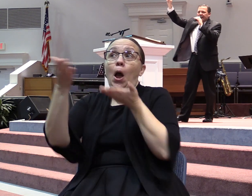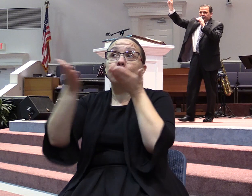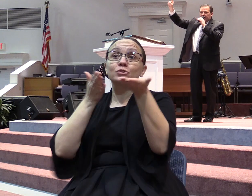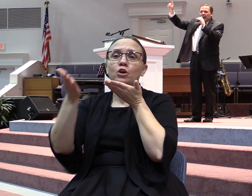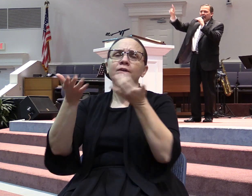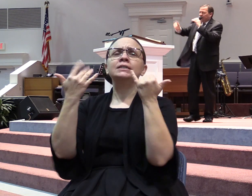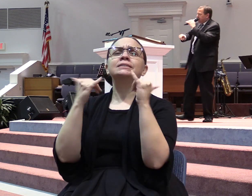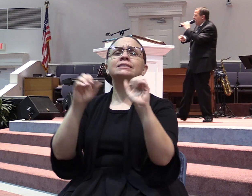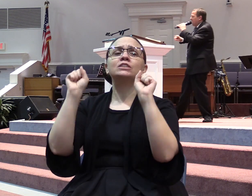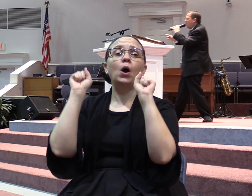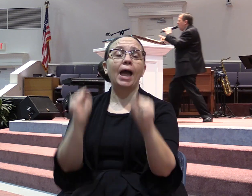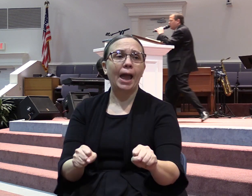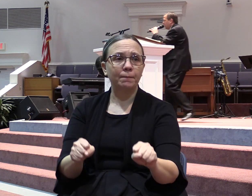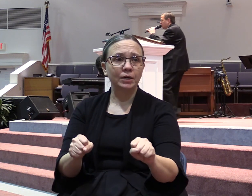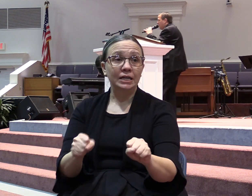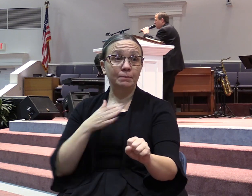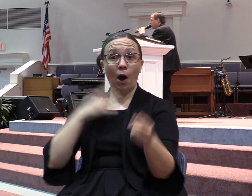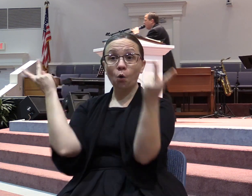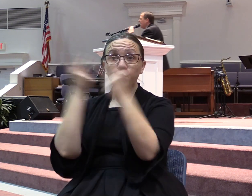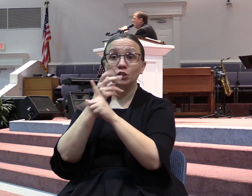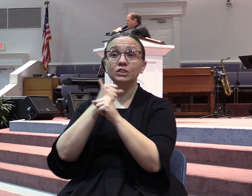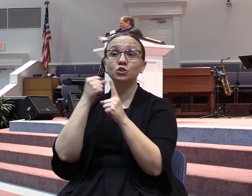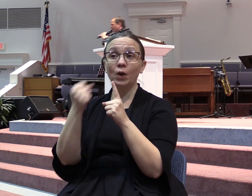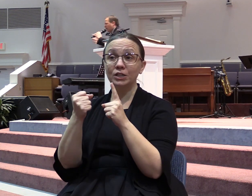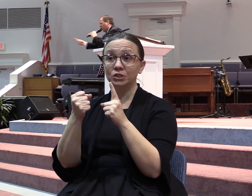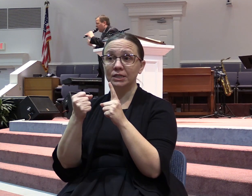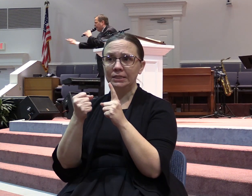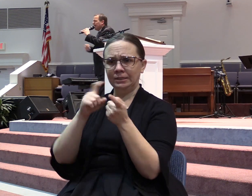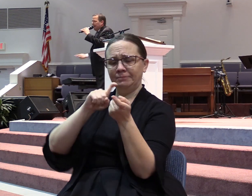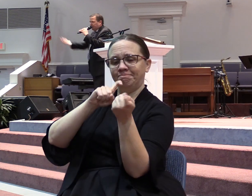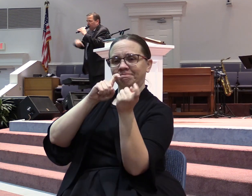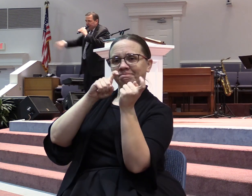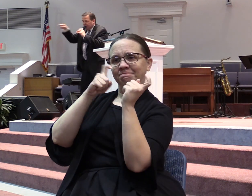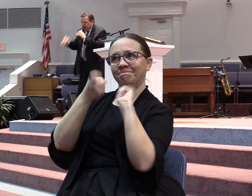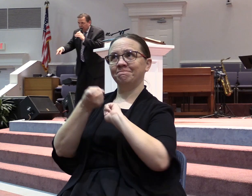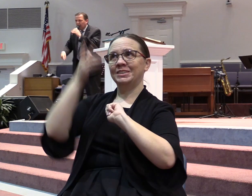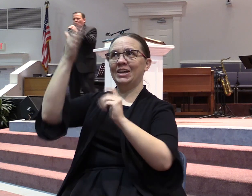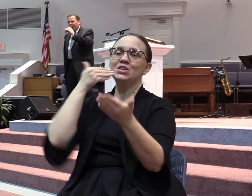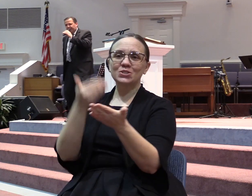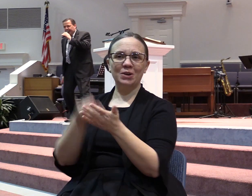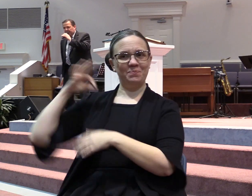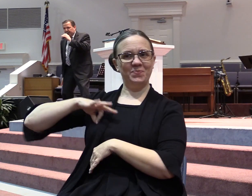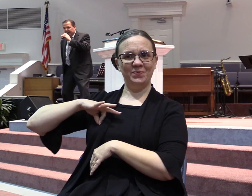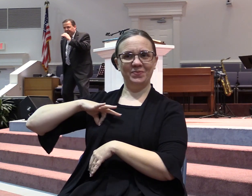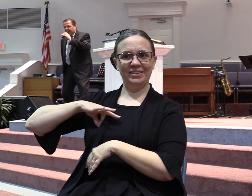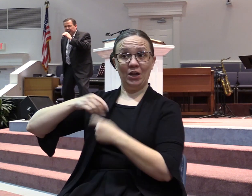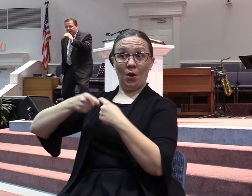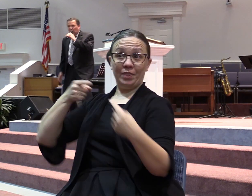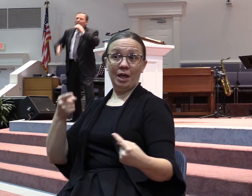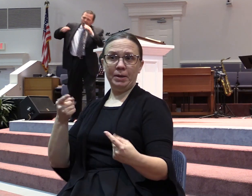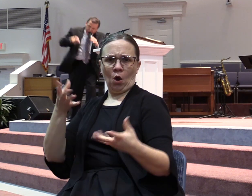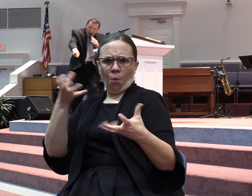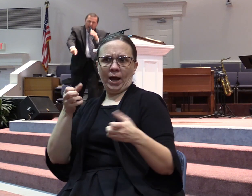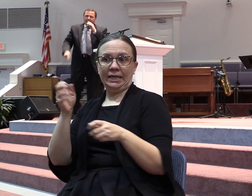serving is still able to take our worst situations and somehow turn it into His good. What the enemy did for